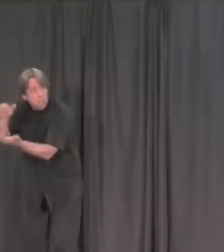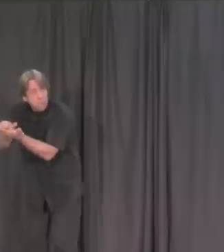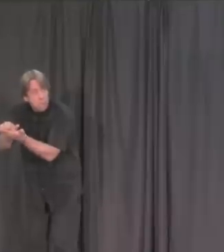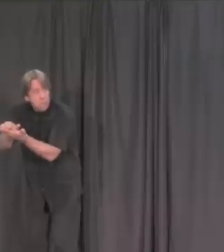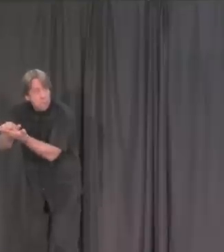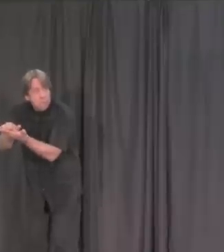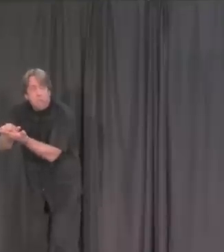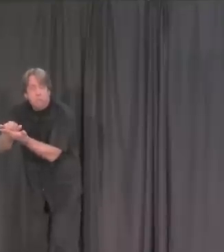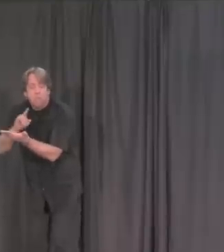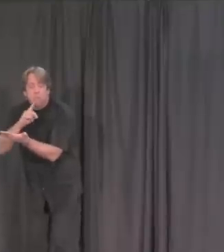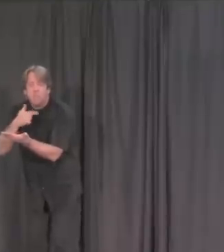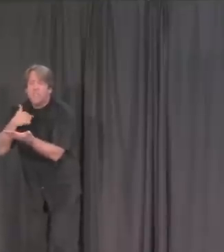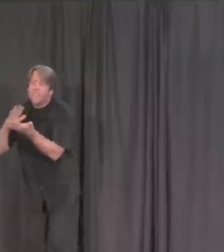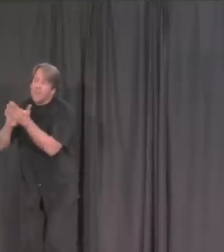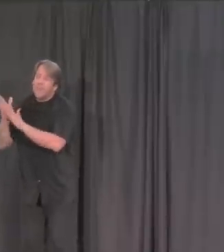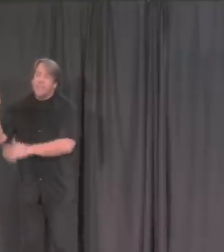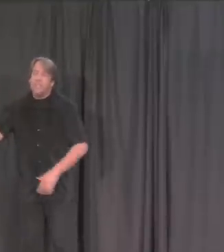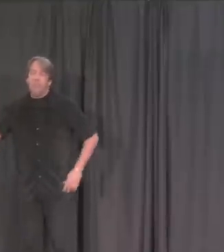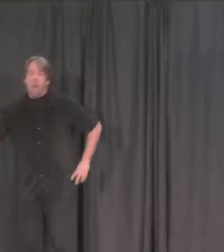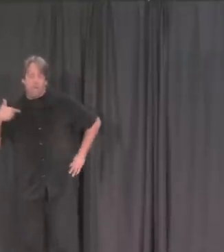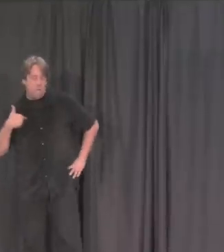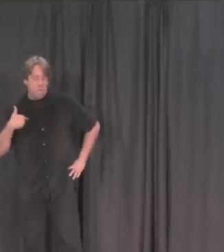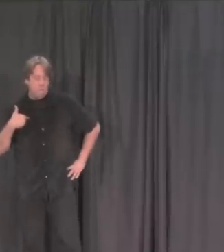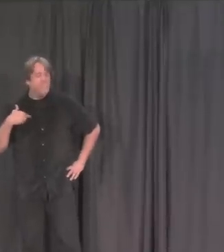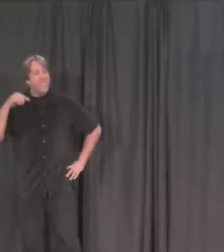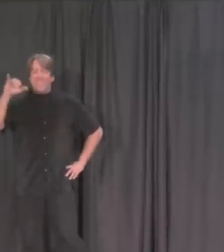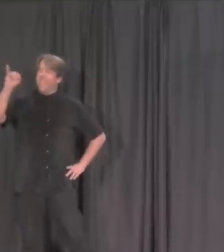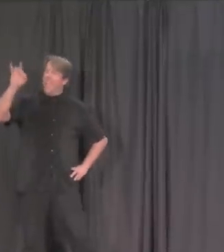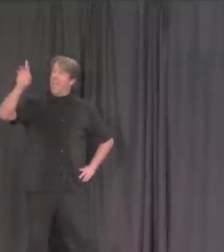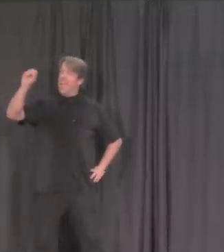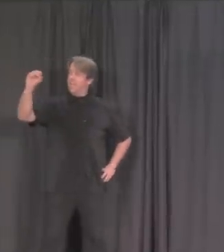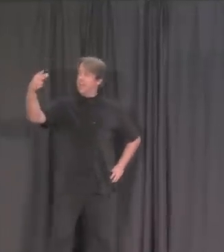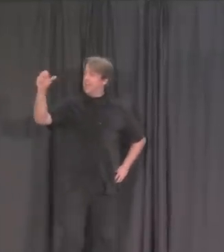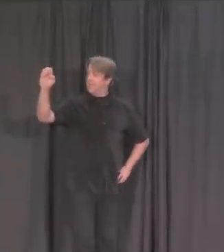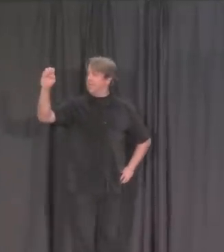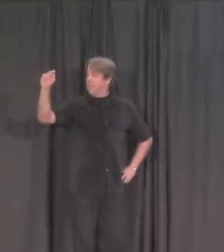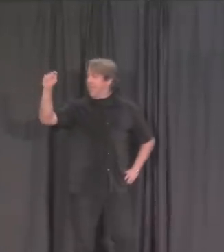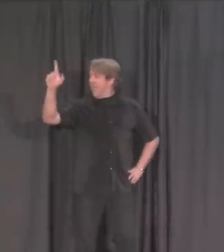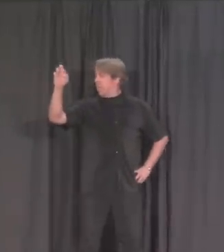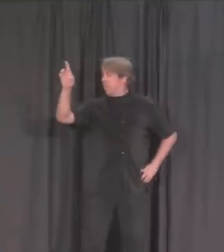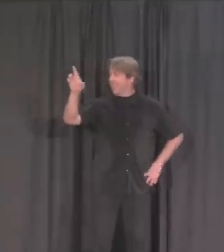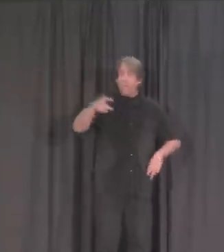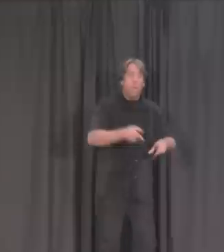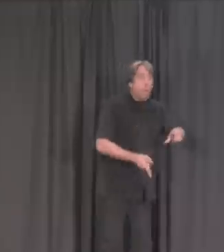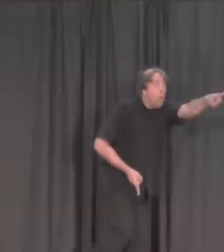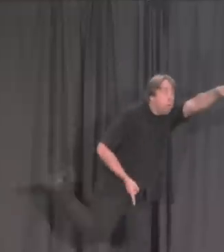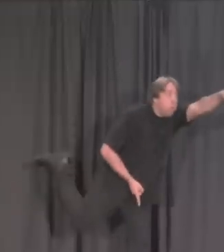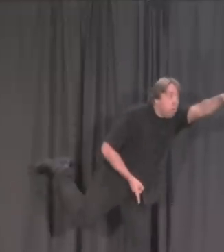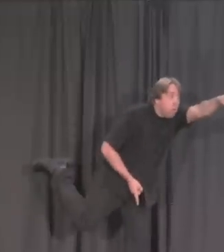ringing. Now that I think about it, I felt a little bit like a dog, an Irish setter.